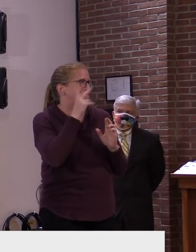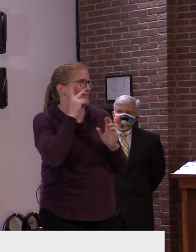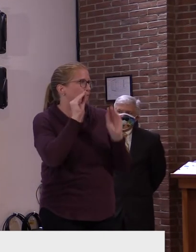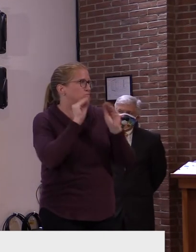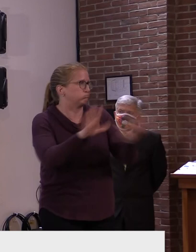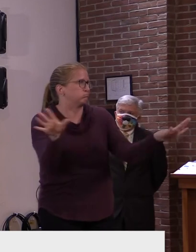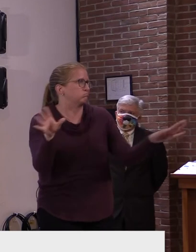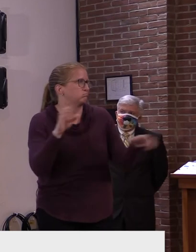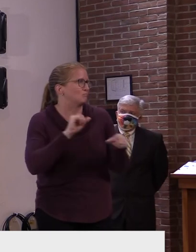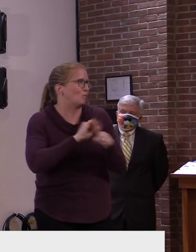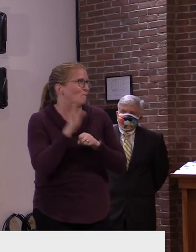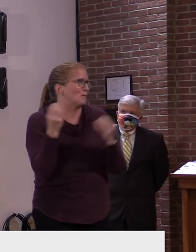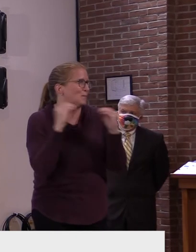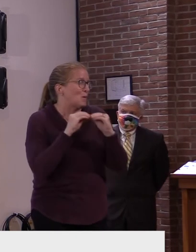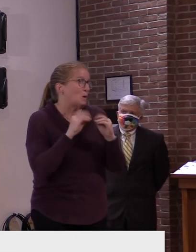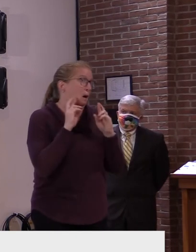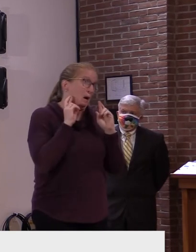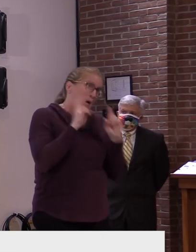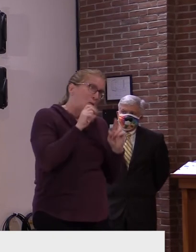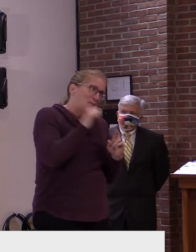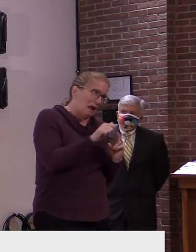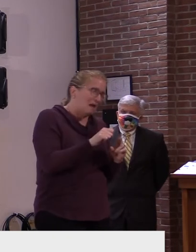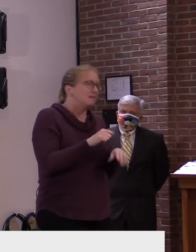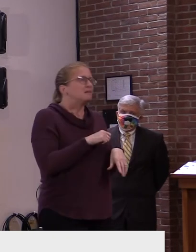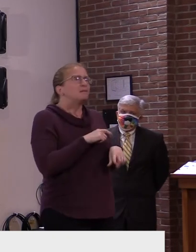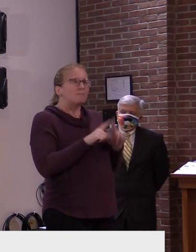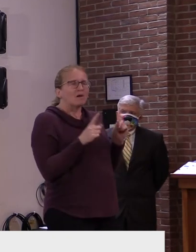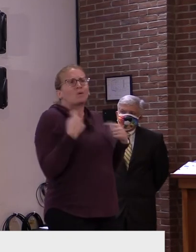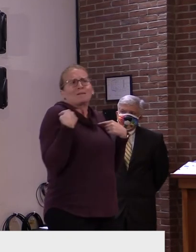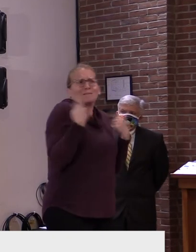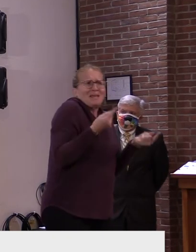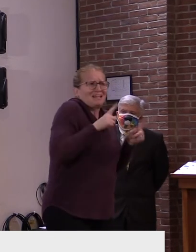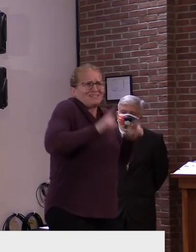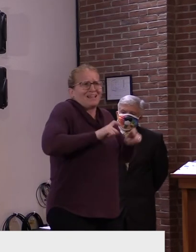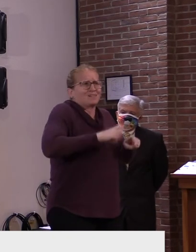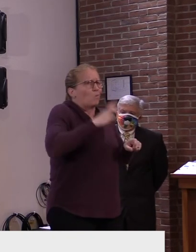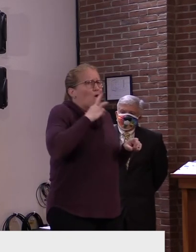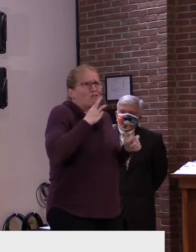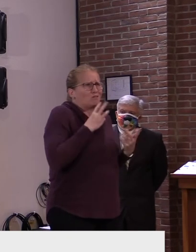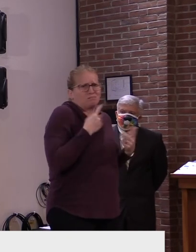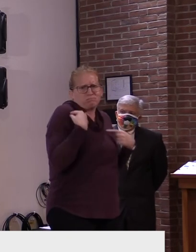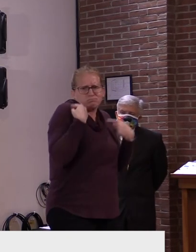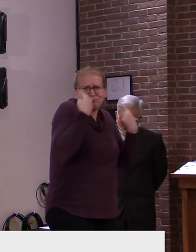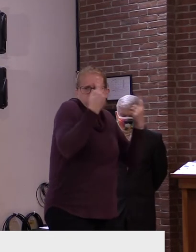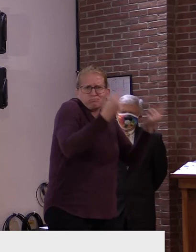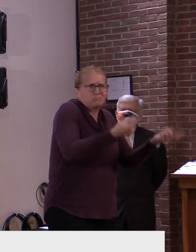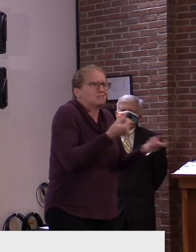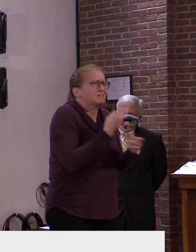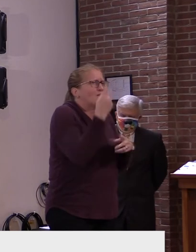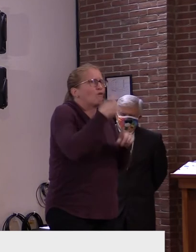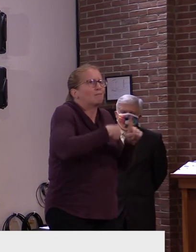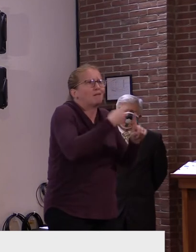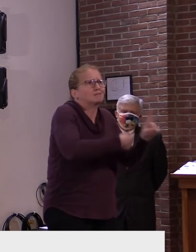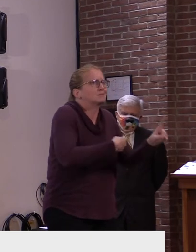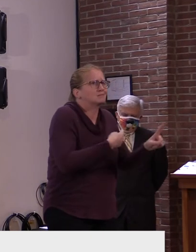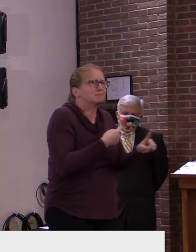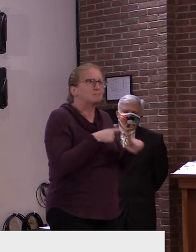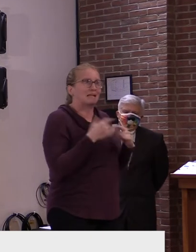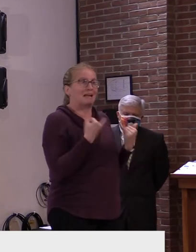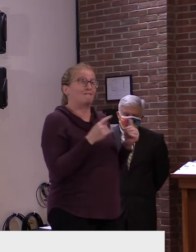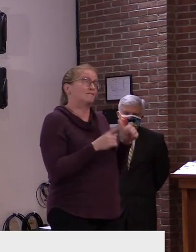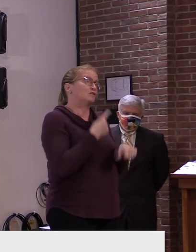happened in this project that's been going on for several months since the summer time